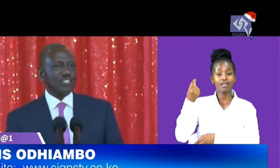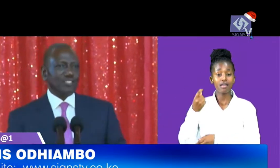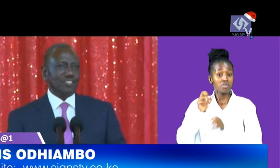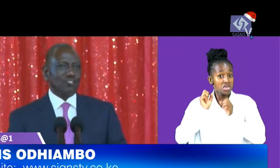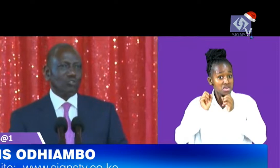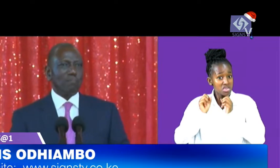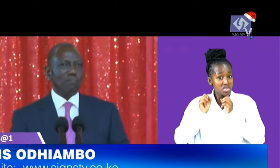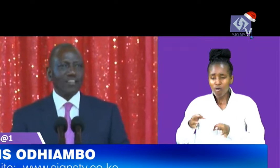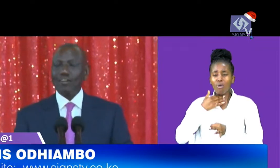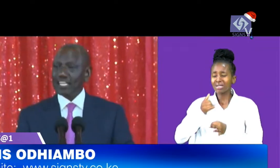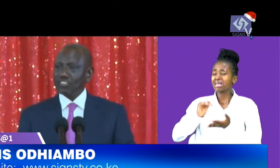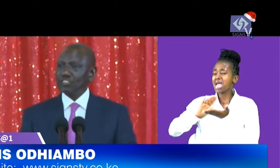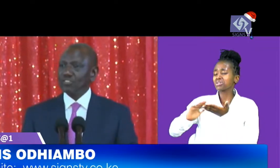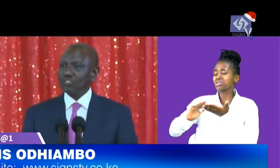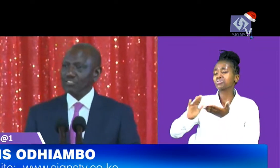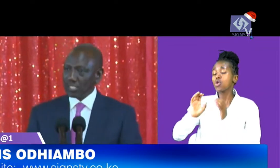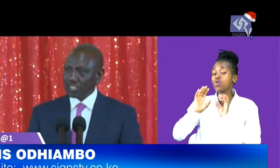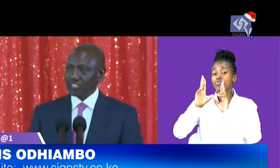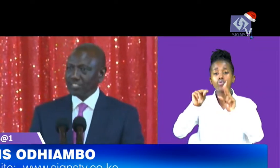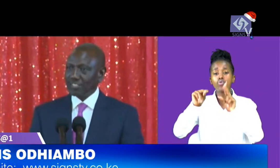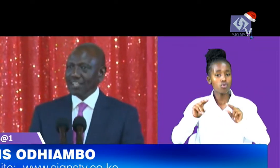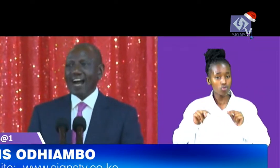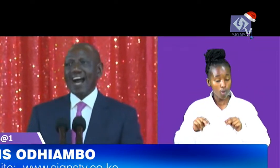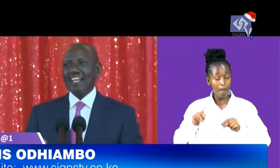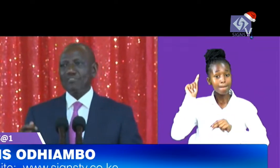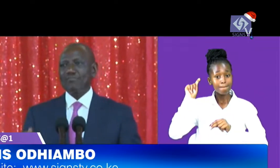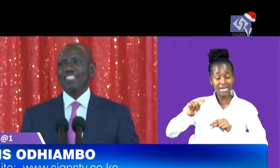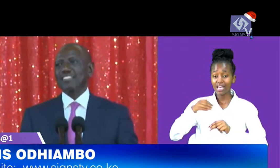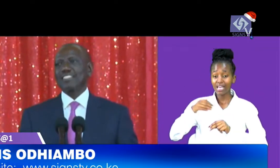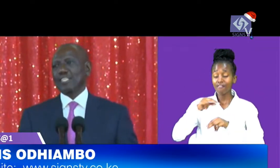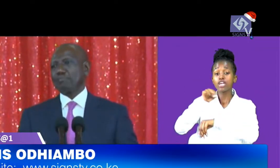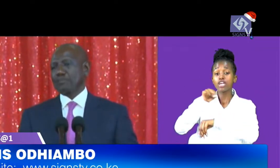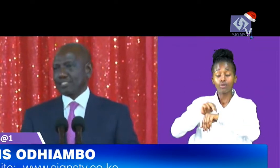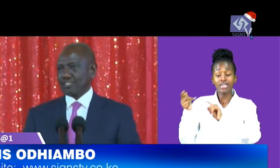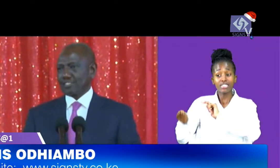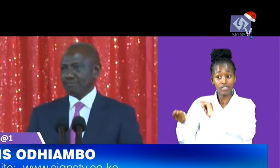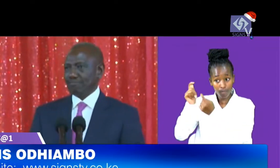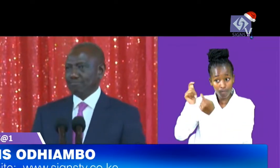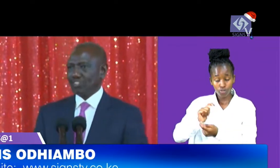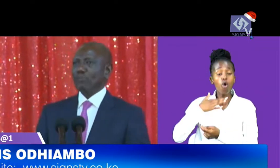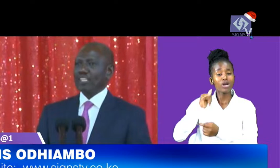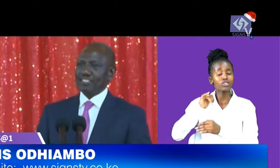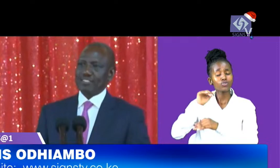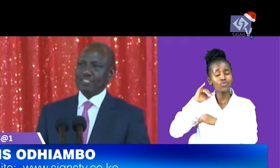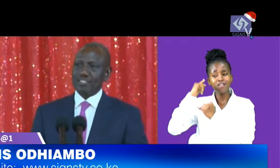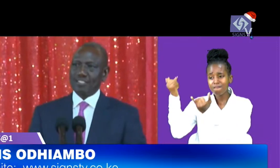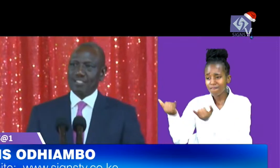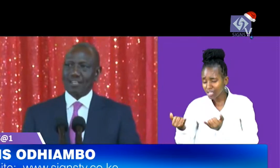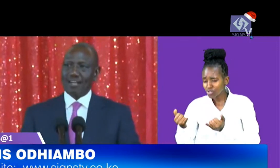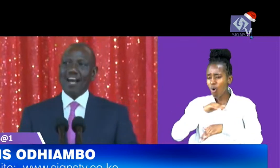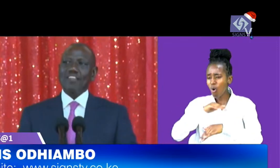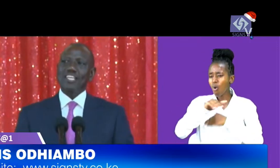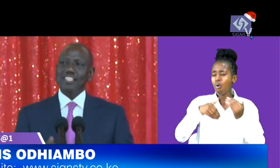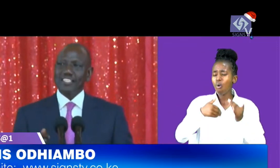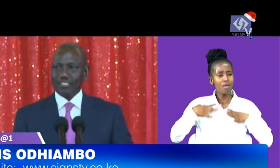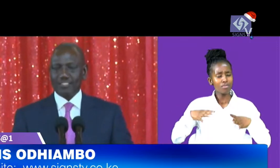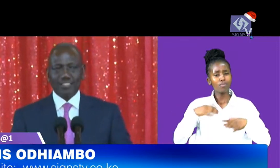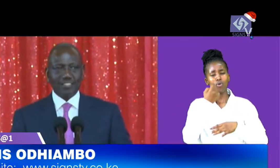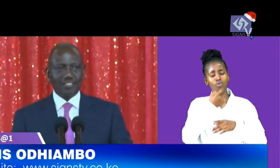excuses to abandon our nation's transformation, I invite the skeptics, opponents, and the indifferent